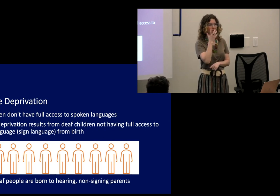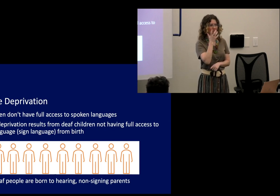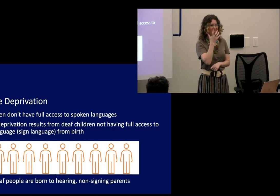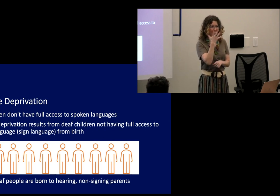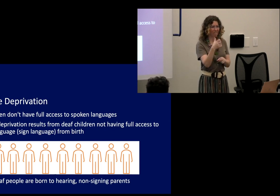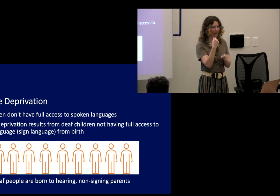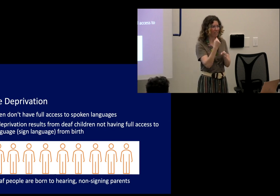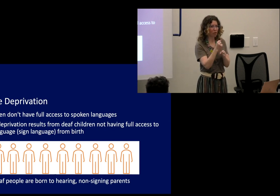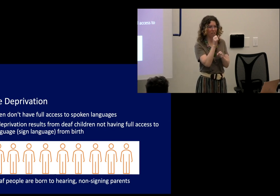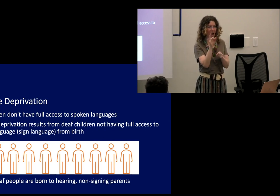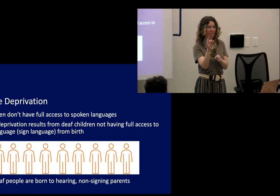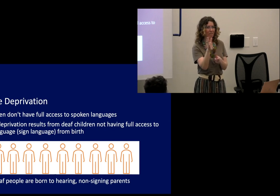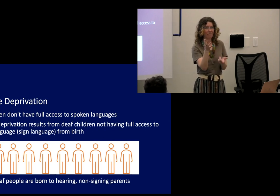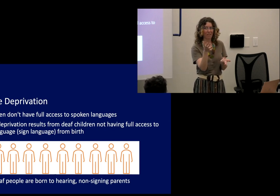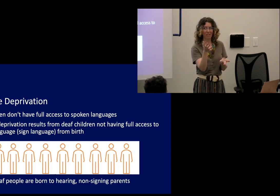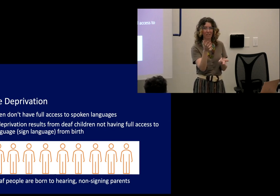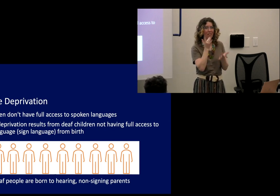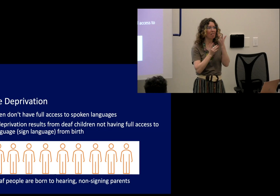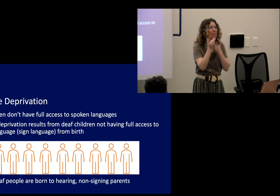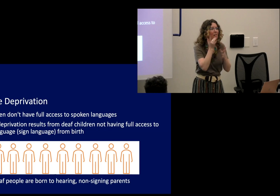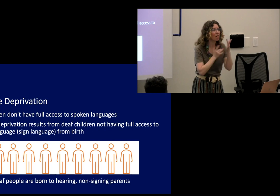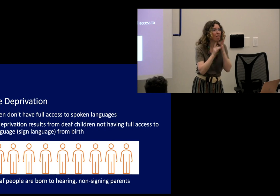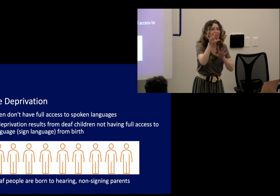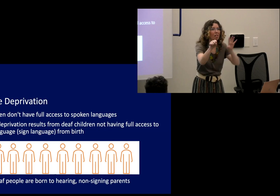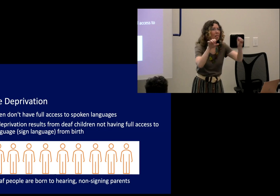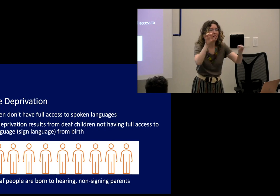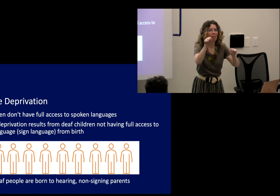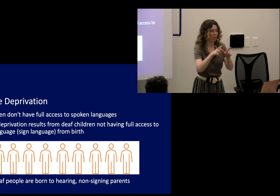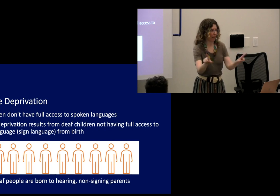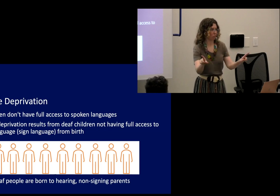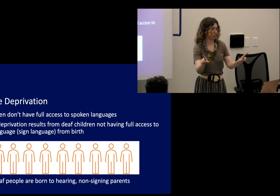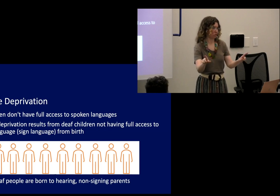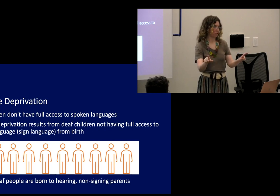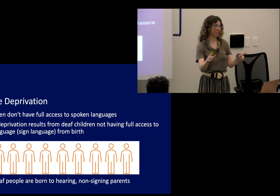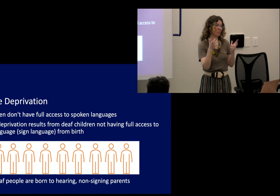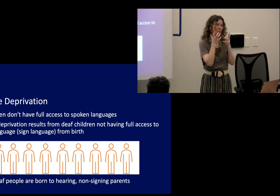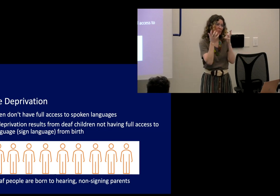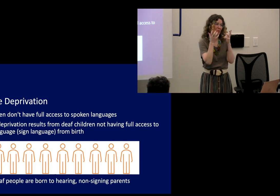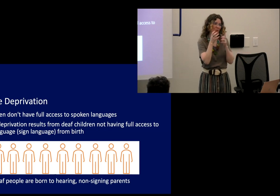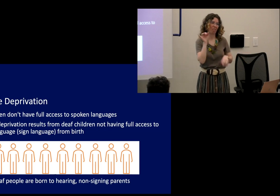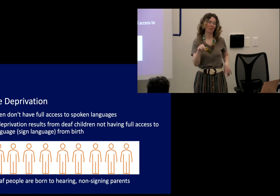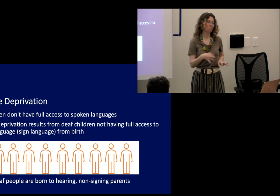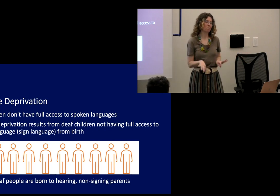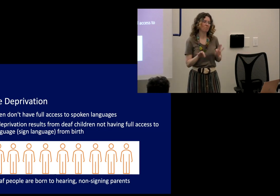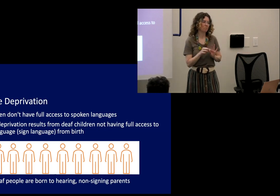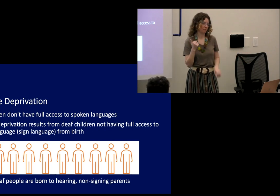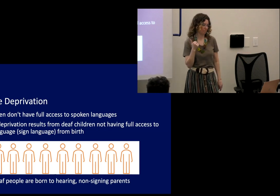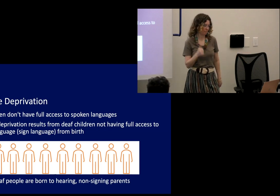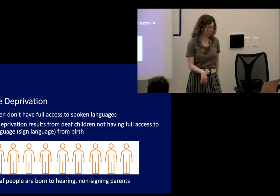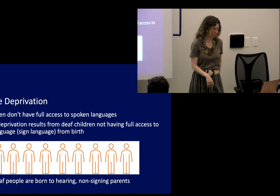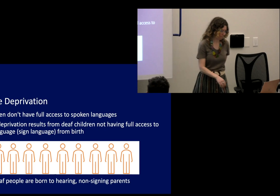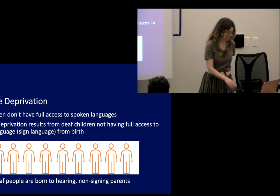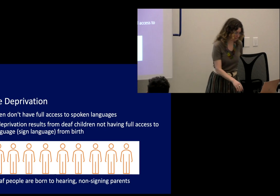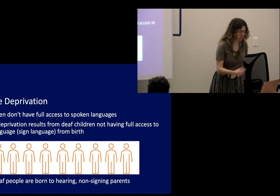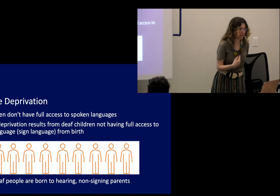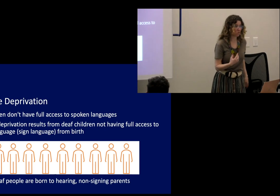ASL or visual language. That's 5 years of just getting by with bits and pieces. And